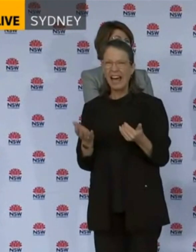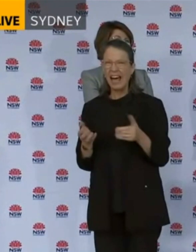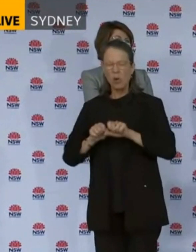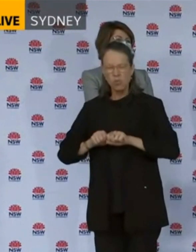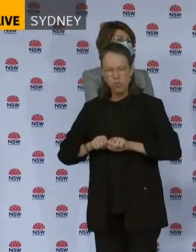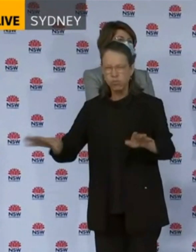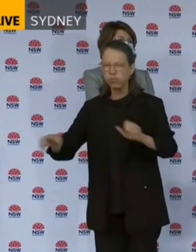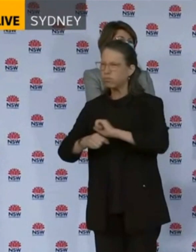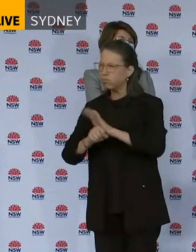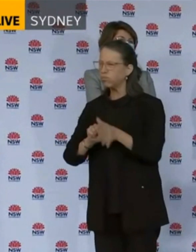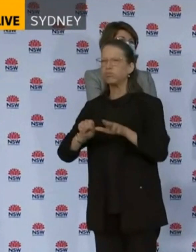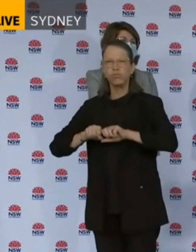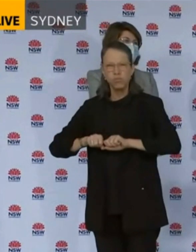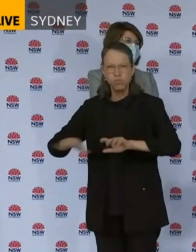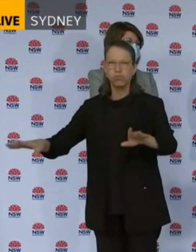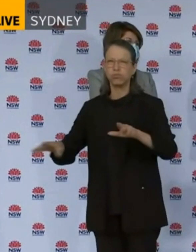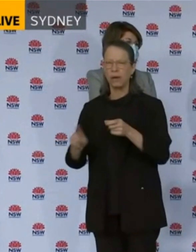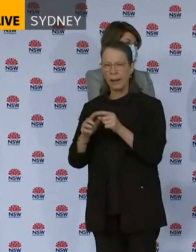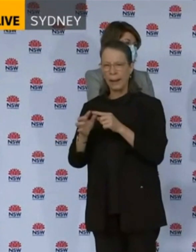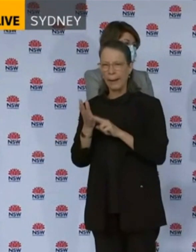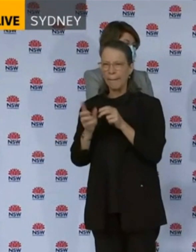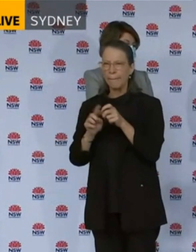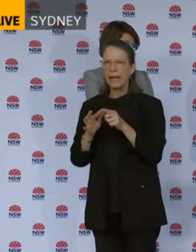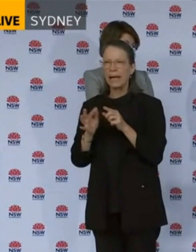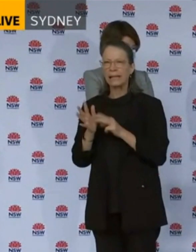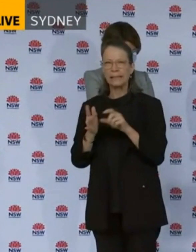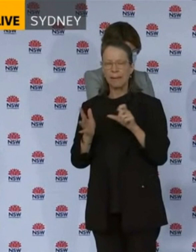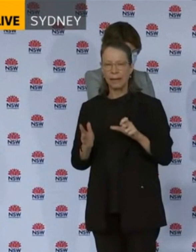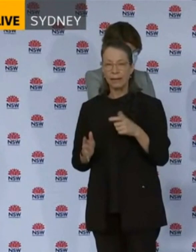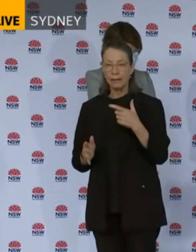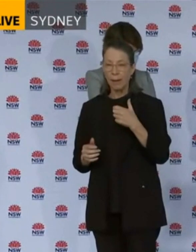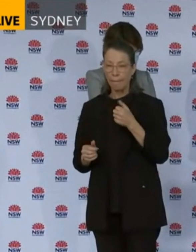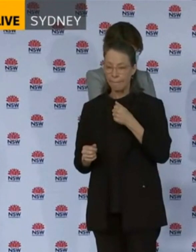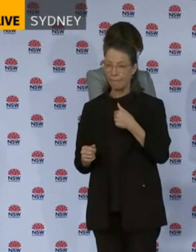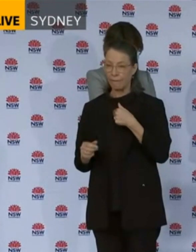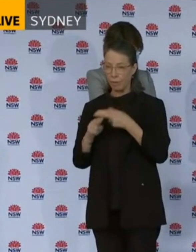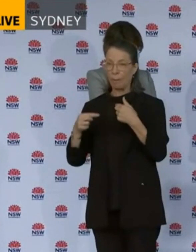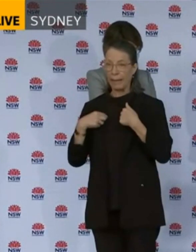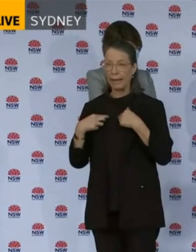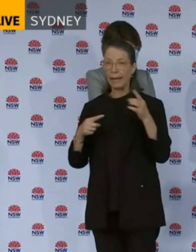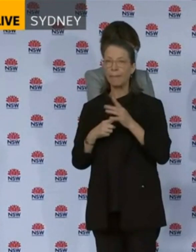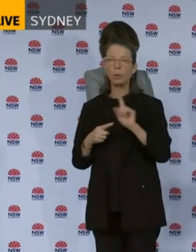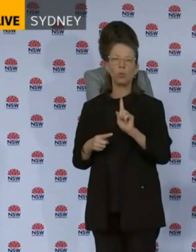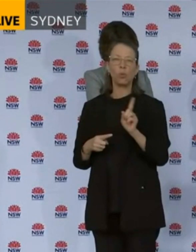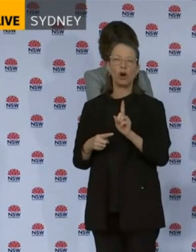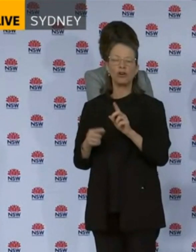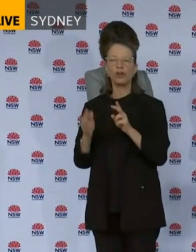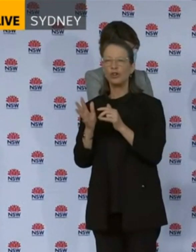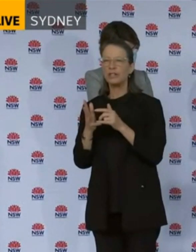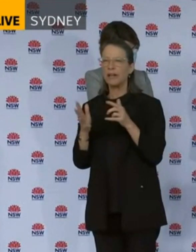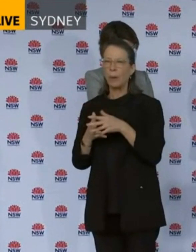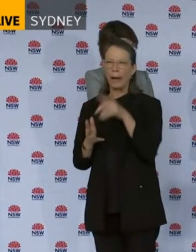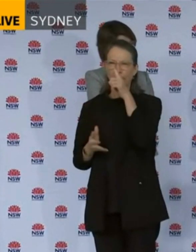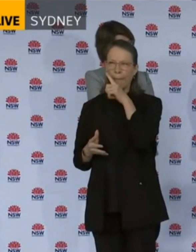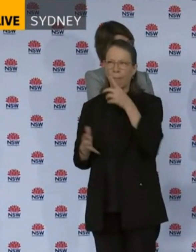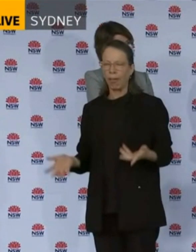and the priority of my government is 8 million citizens. That will be the focus. And I just ask everybody watching and